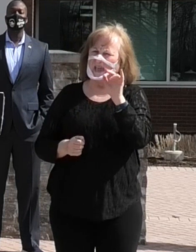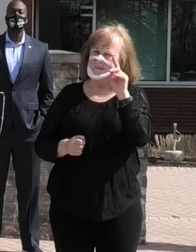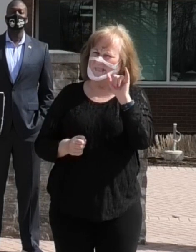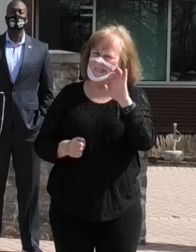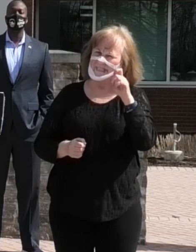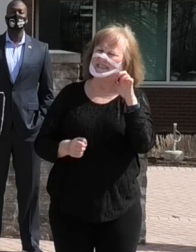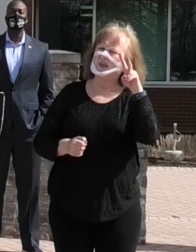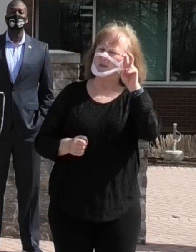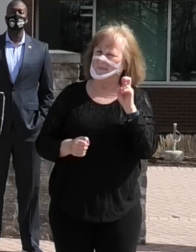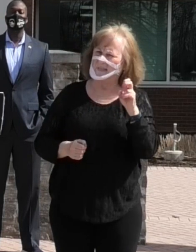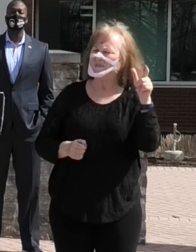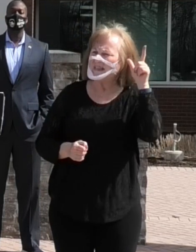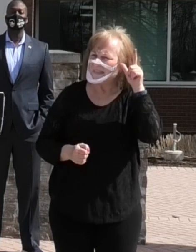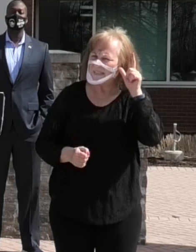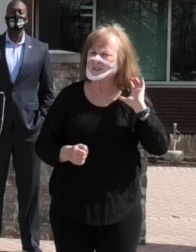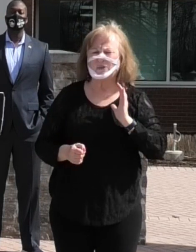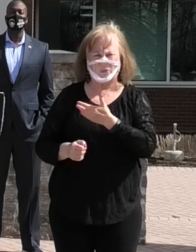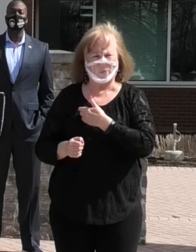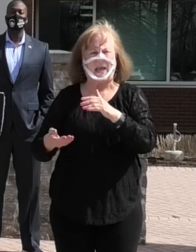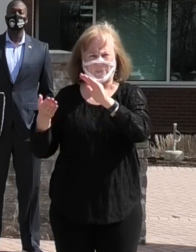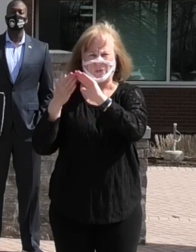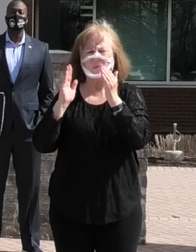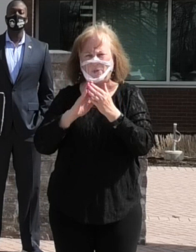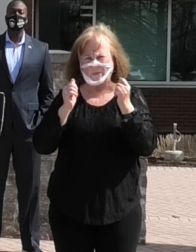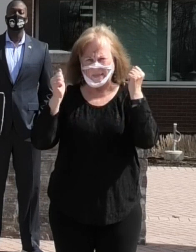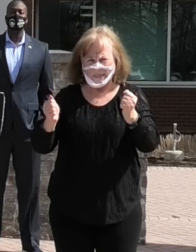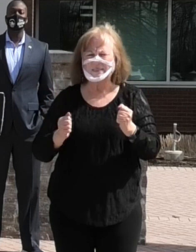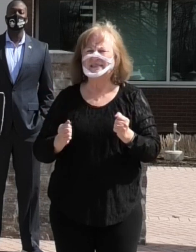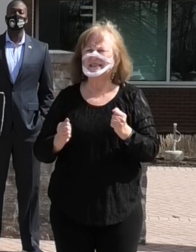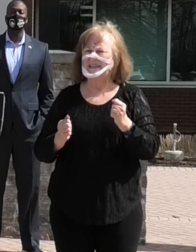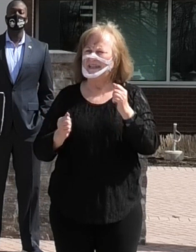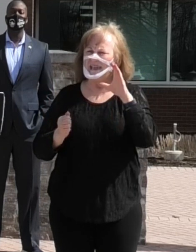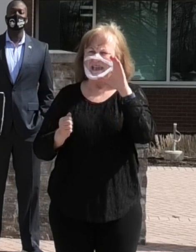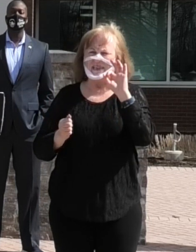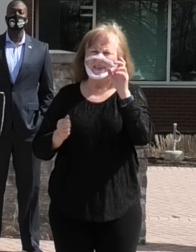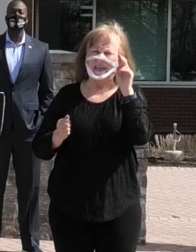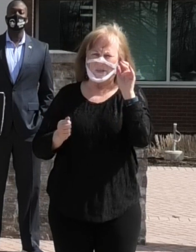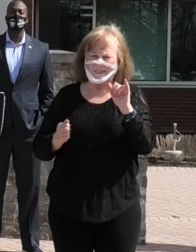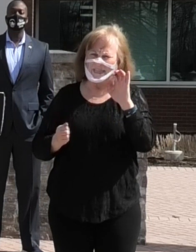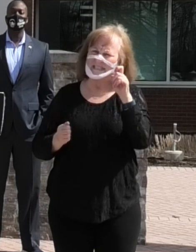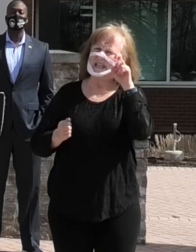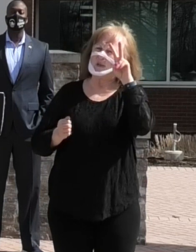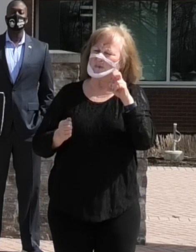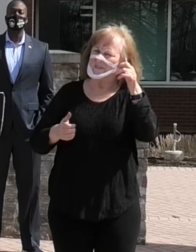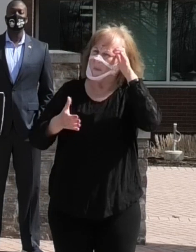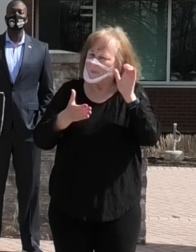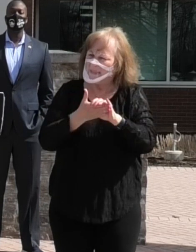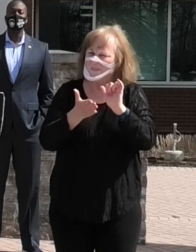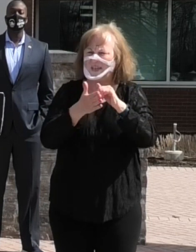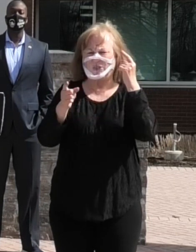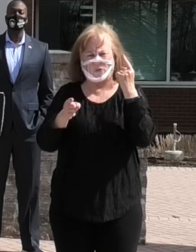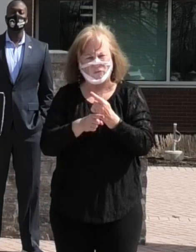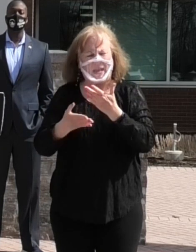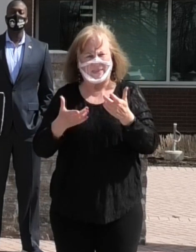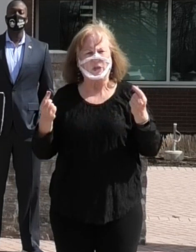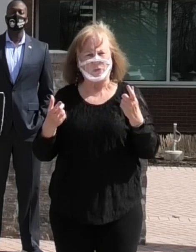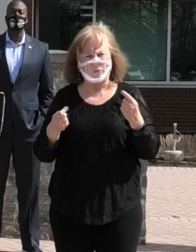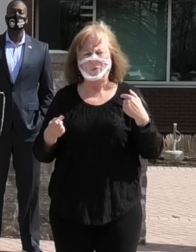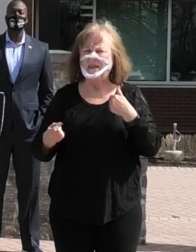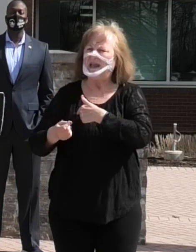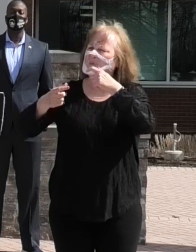executive listened to our communities. The county executive believed that is the right thing to do, and